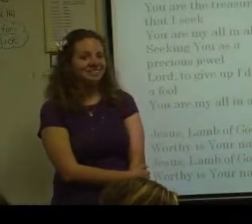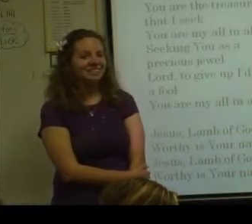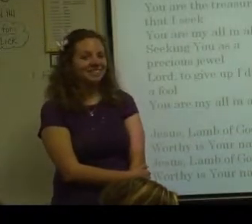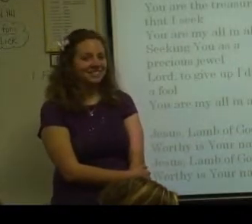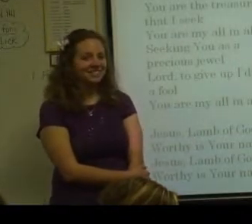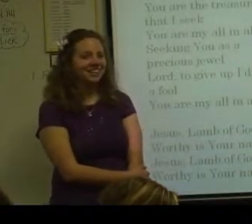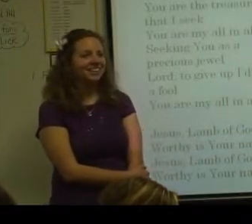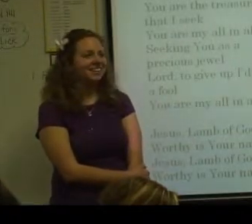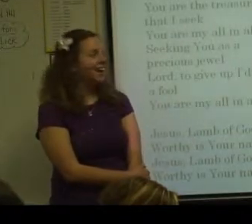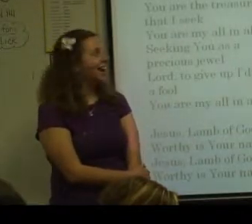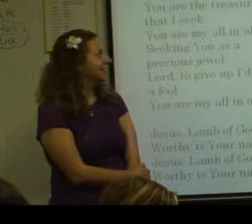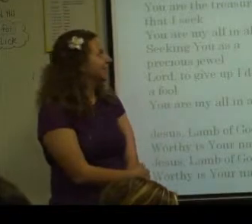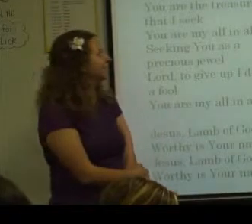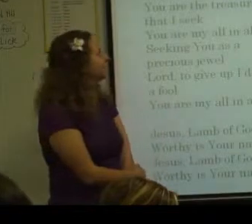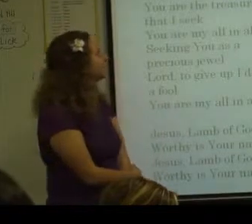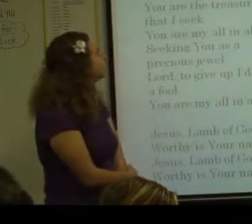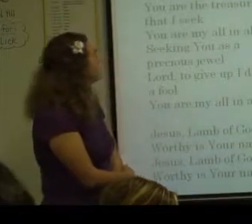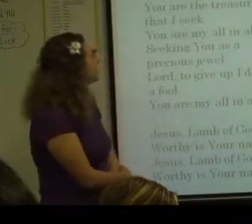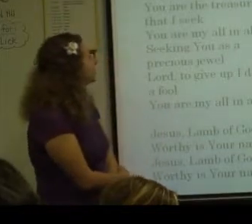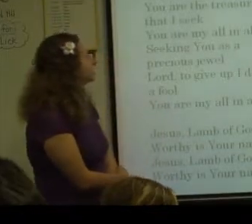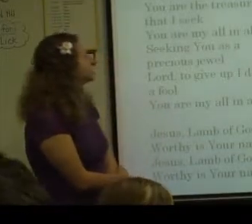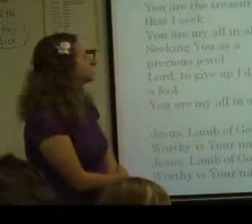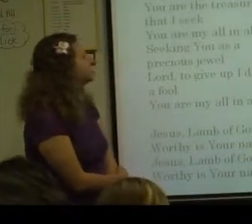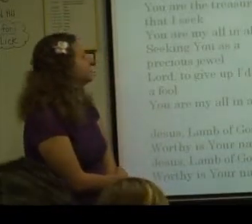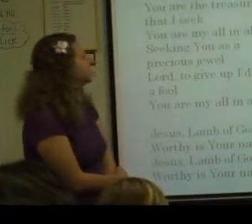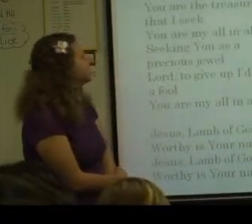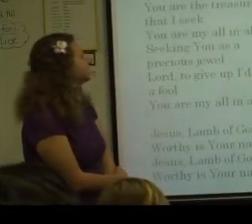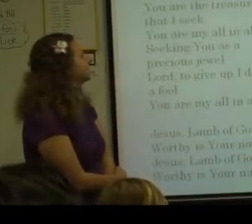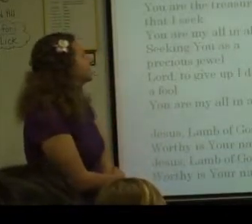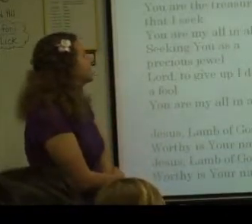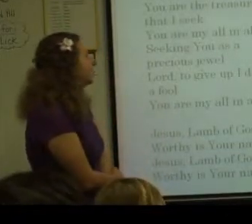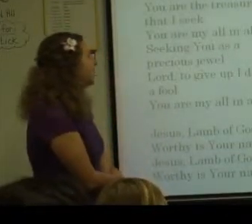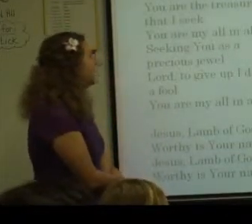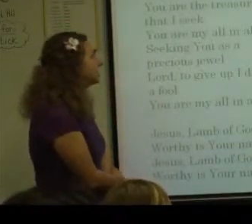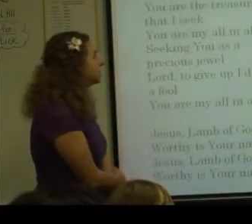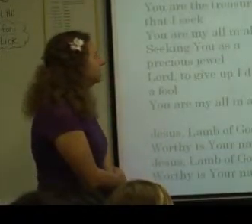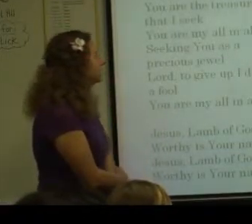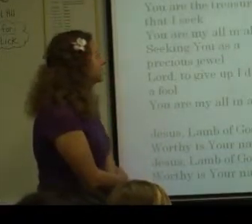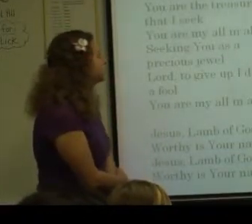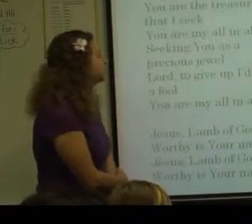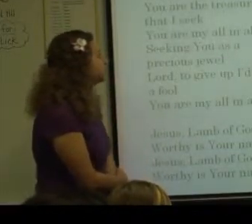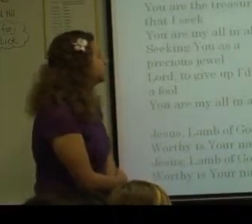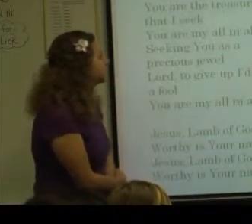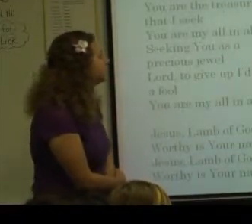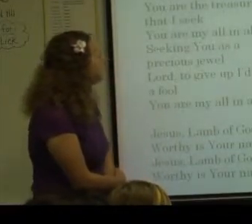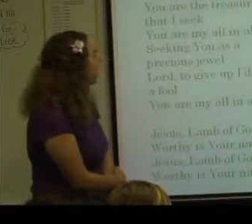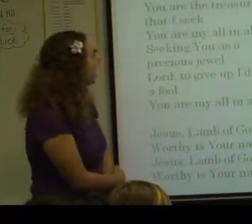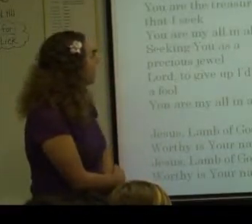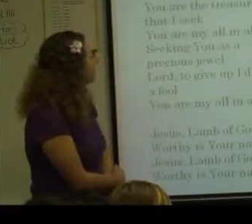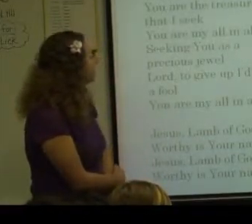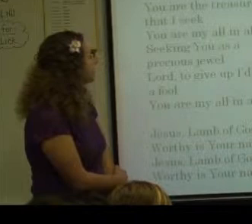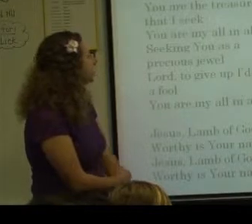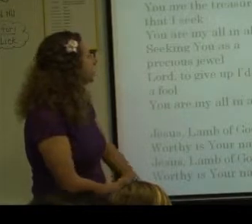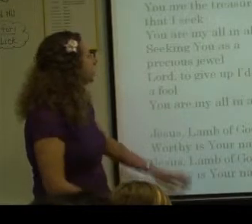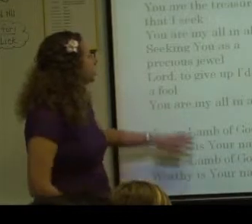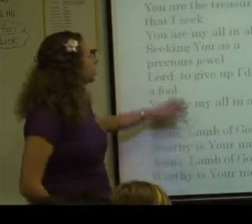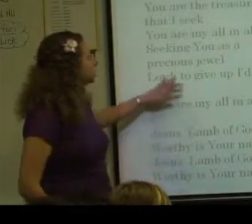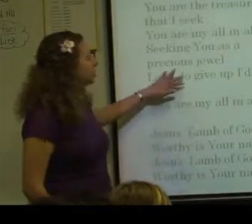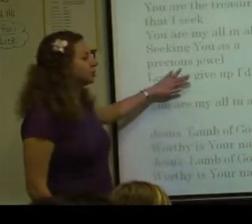It's a good song, yeah. I love it, especially this one, because it has a lot of things in it that have, like,